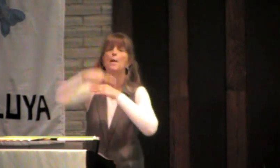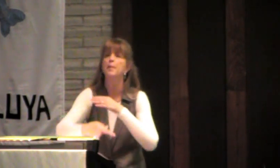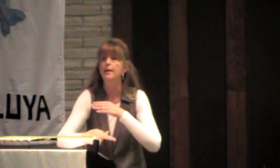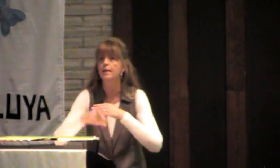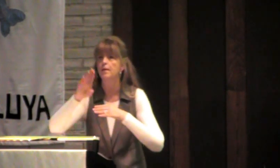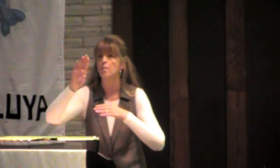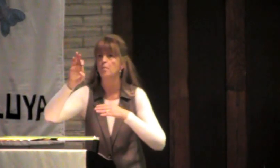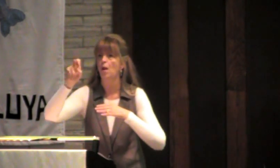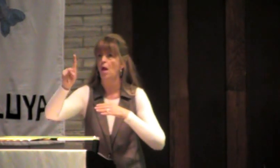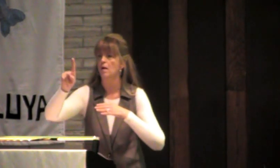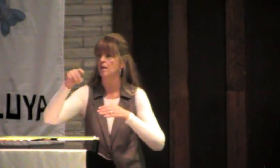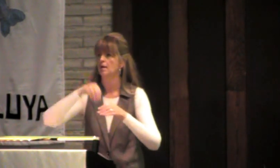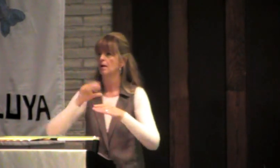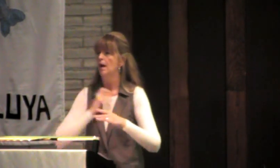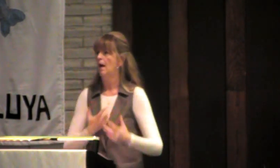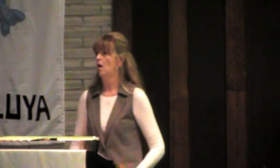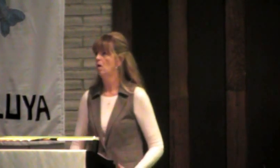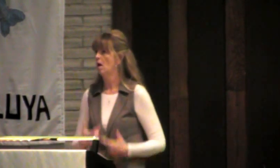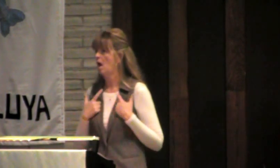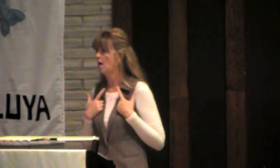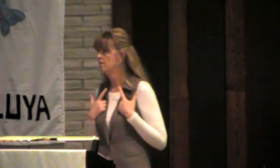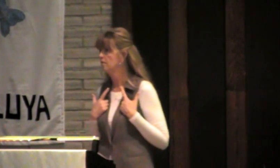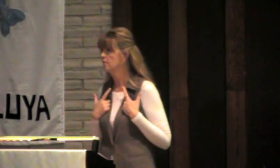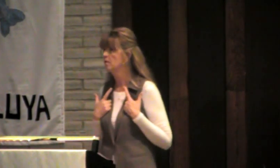life as a stumbling block,